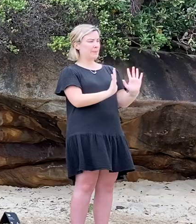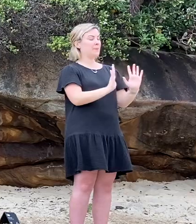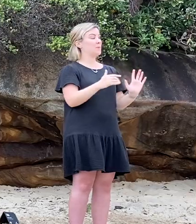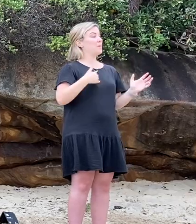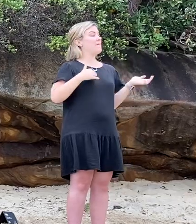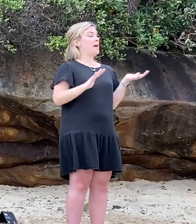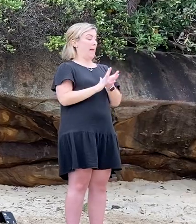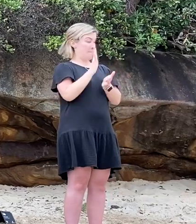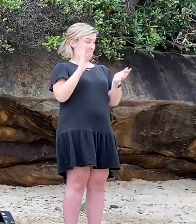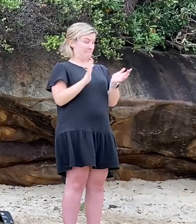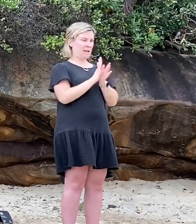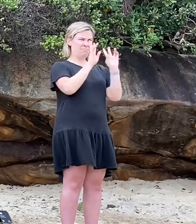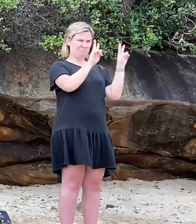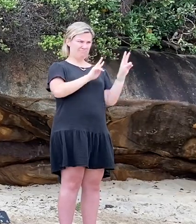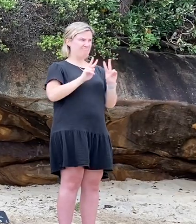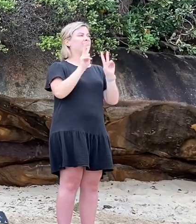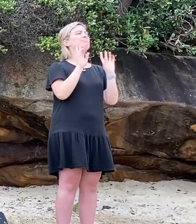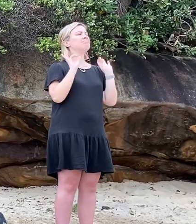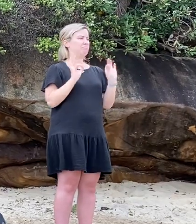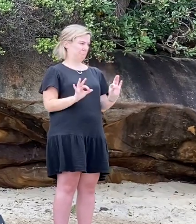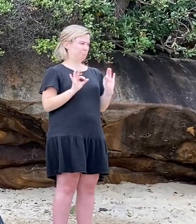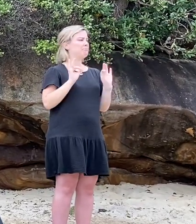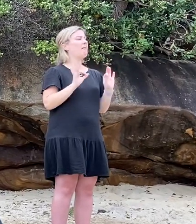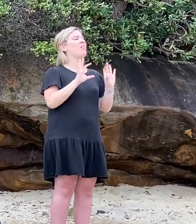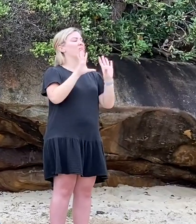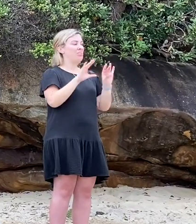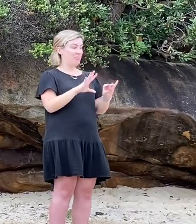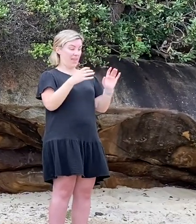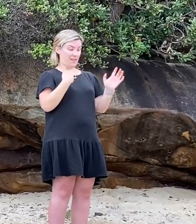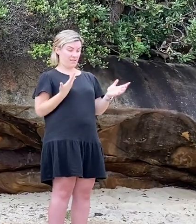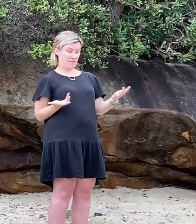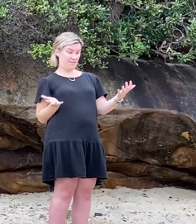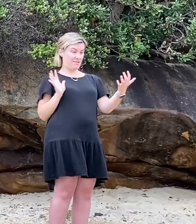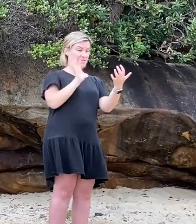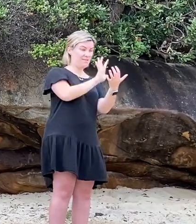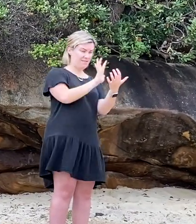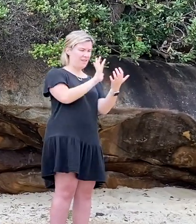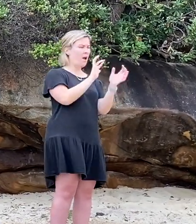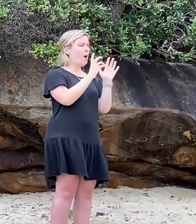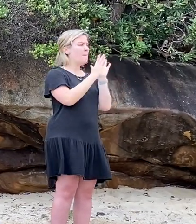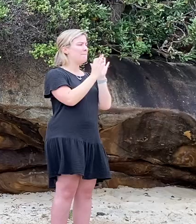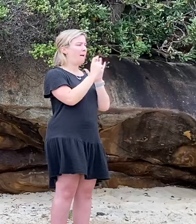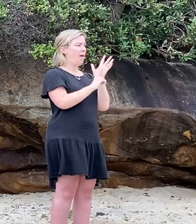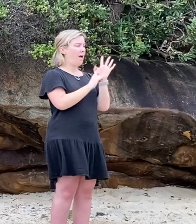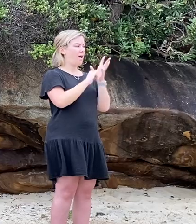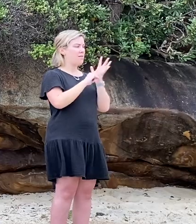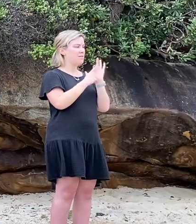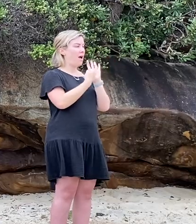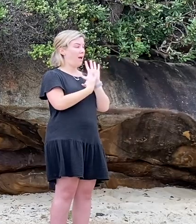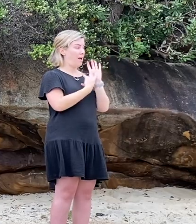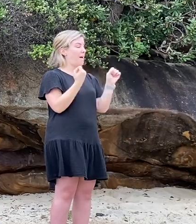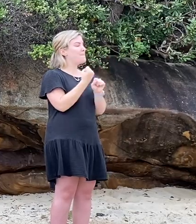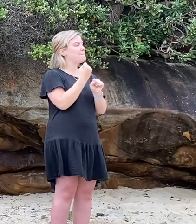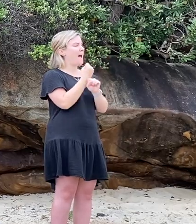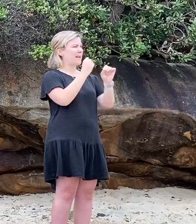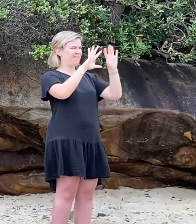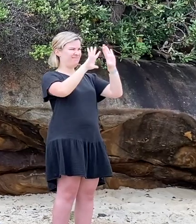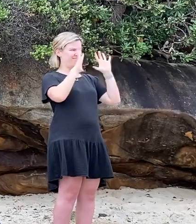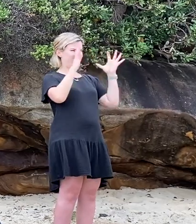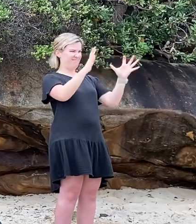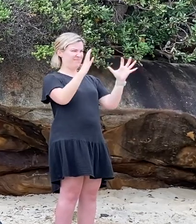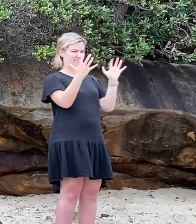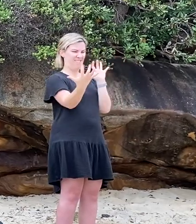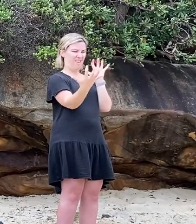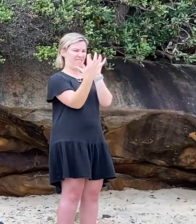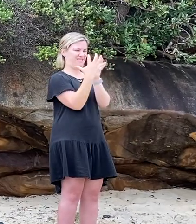happy with that, the details, I then make a plaster mould. It's called a waste mould